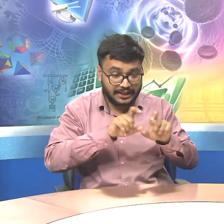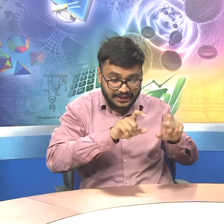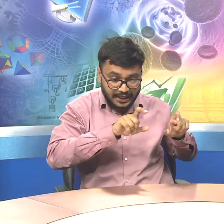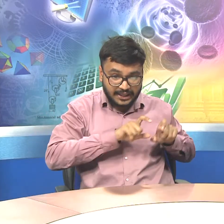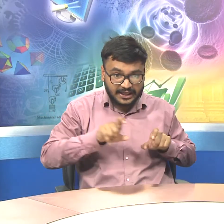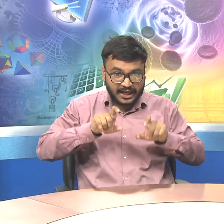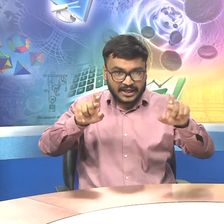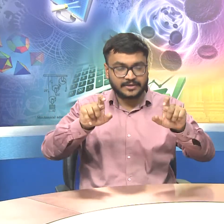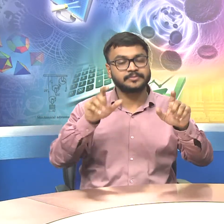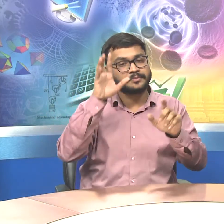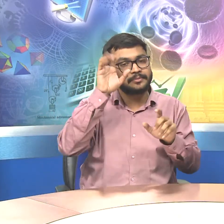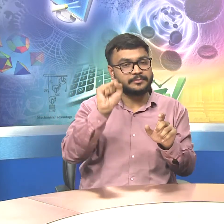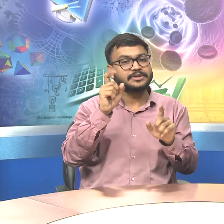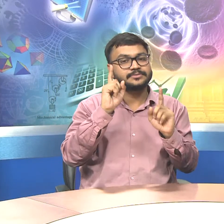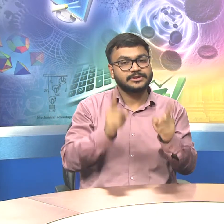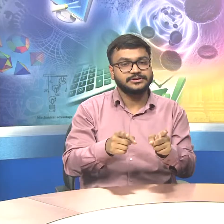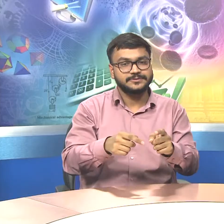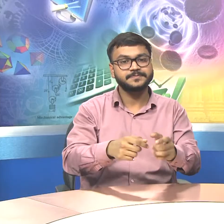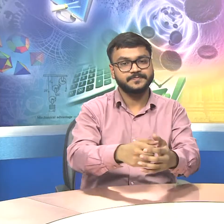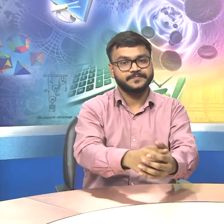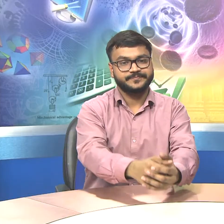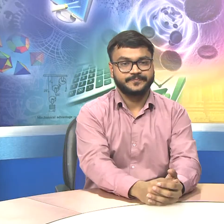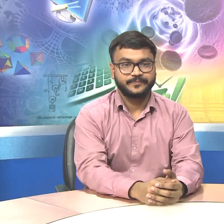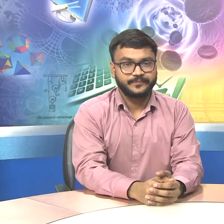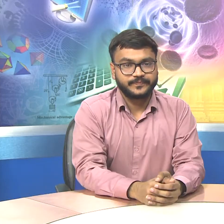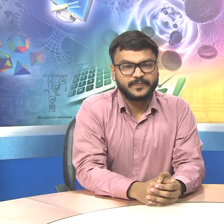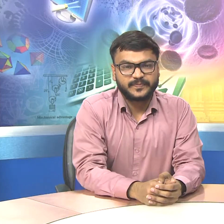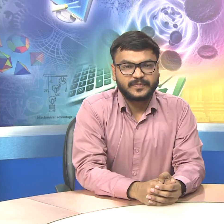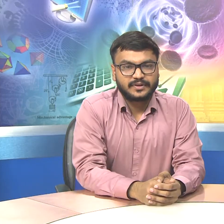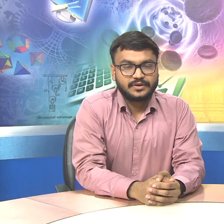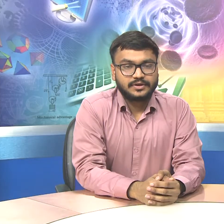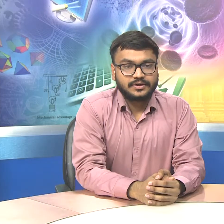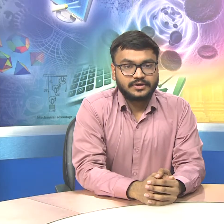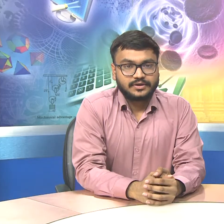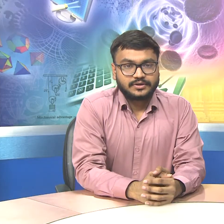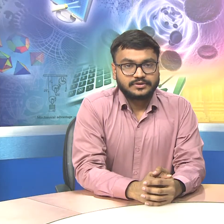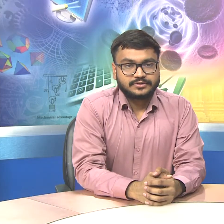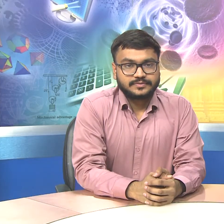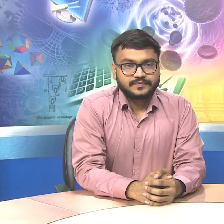it is not, then the sign can be confusable.